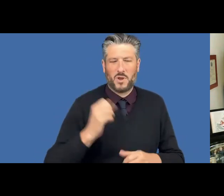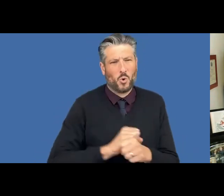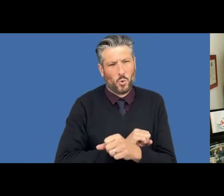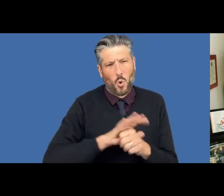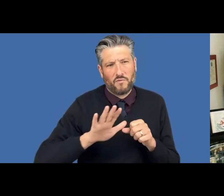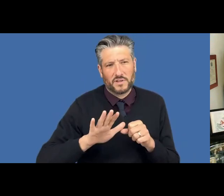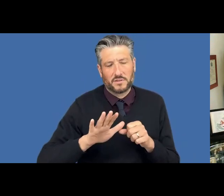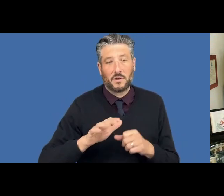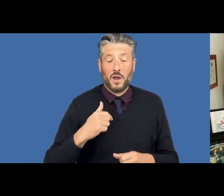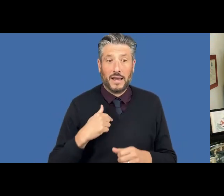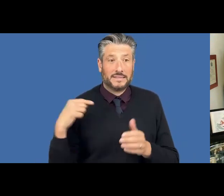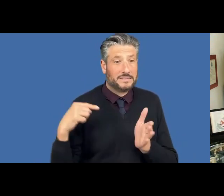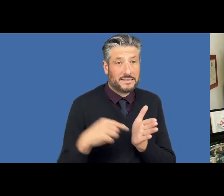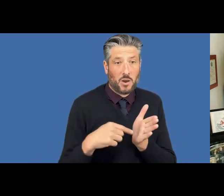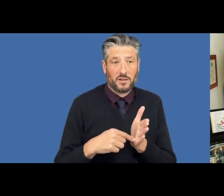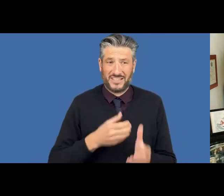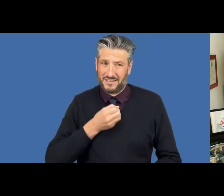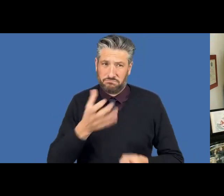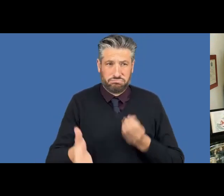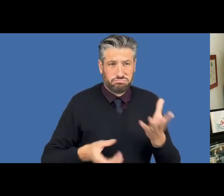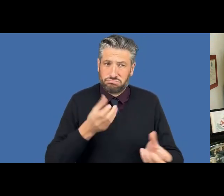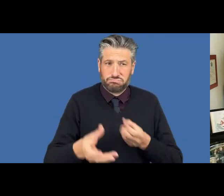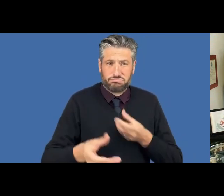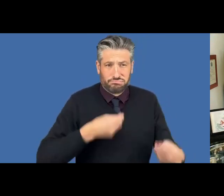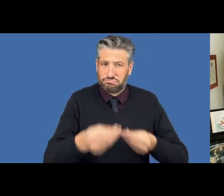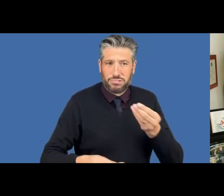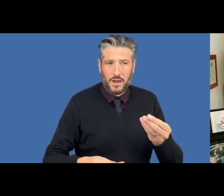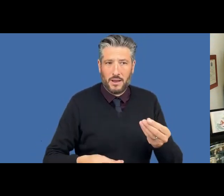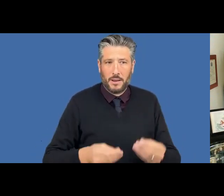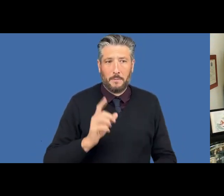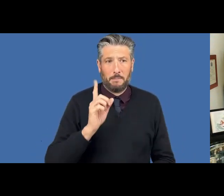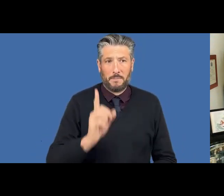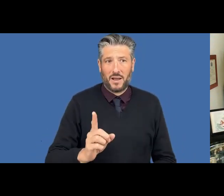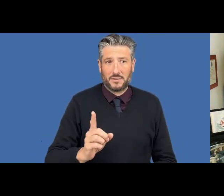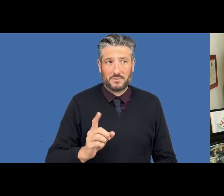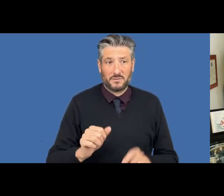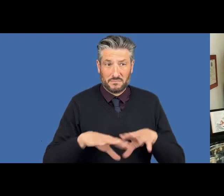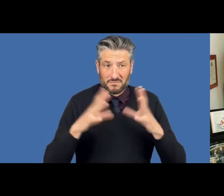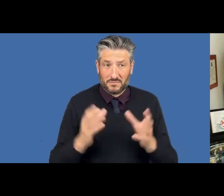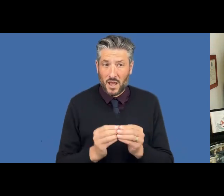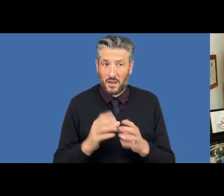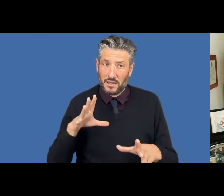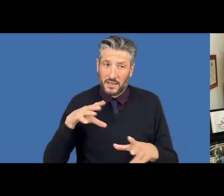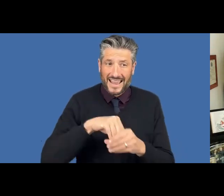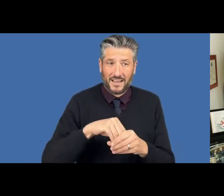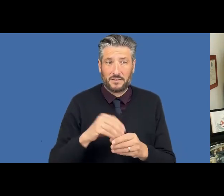forgetting the inclusive design aspects, and that's something that we need to